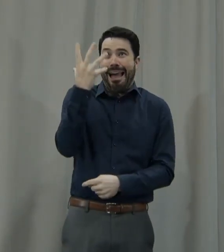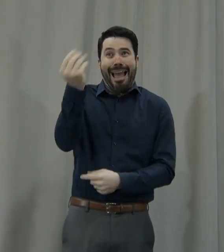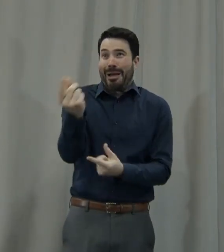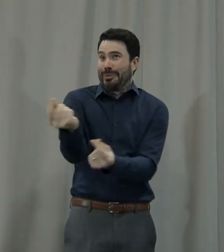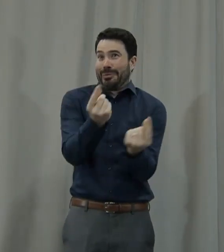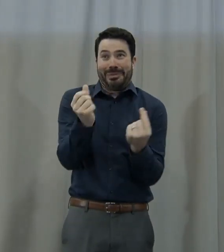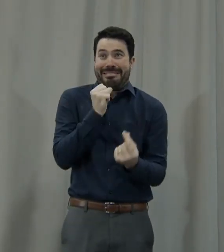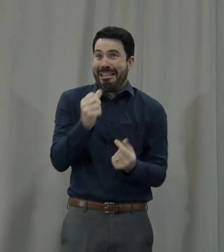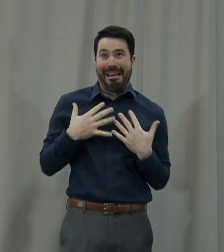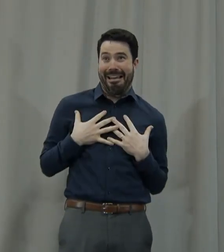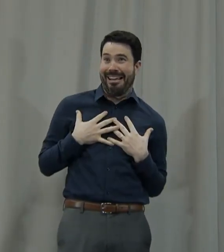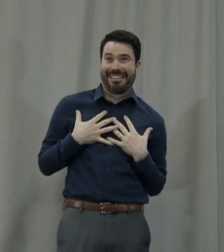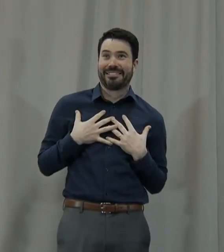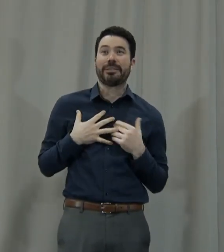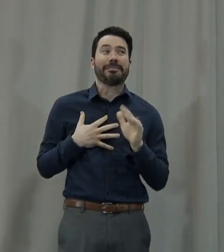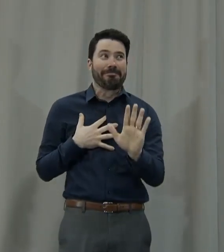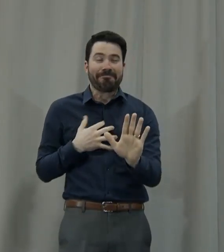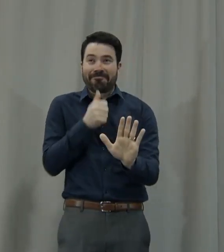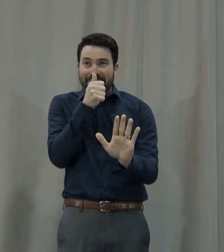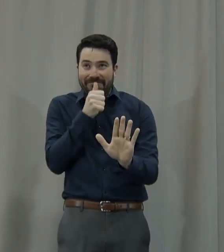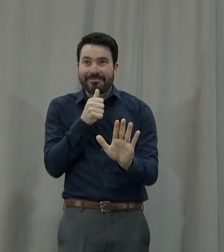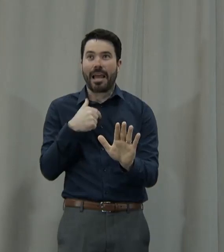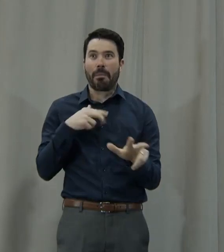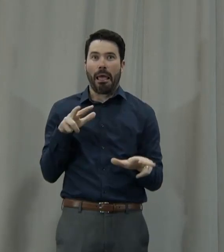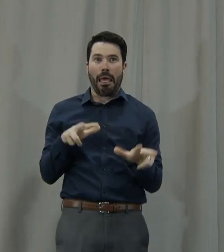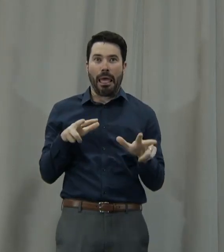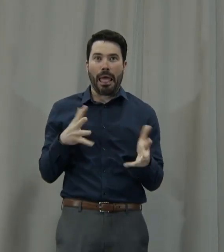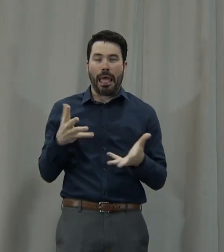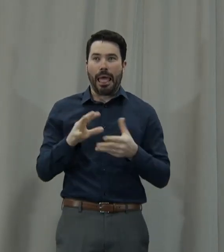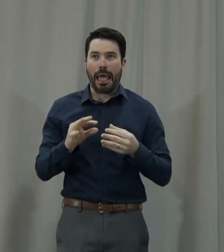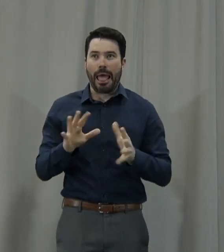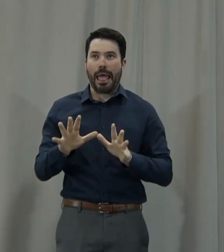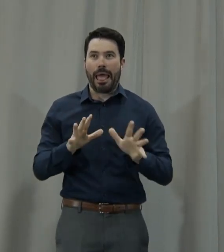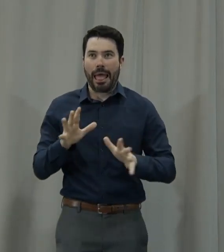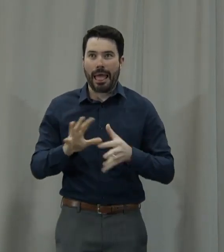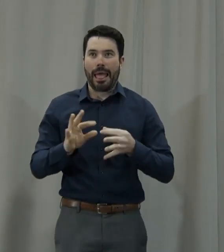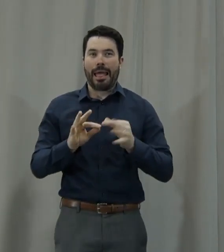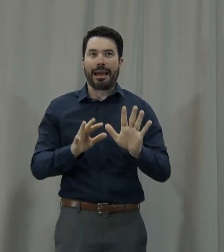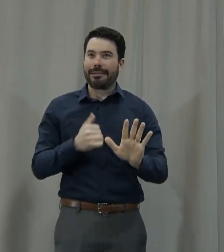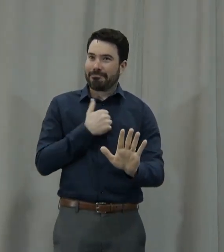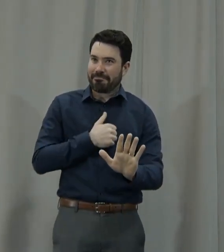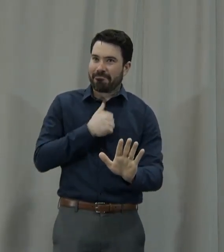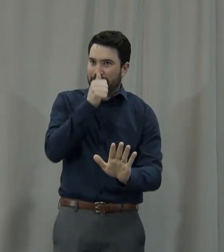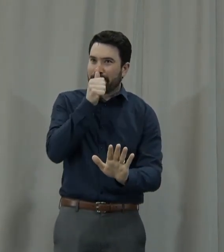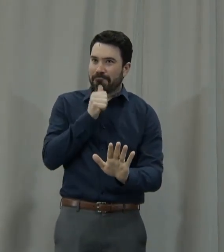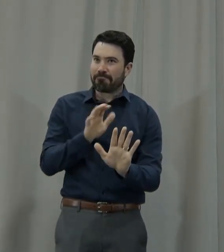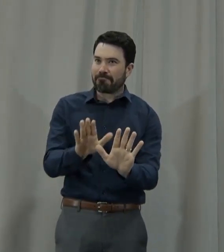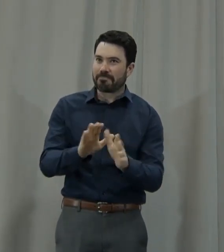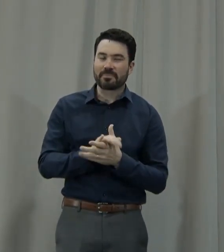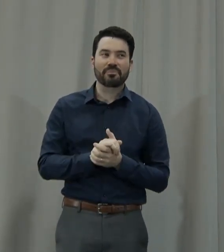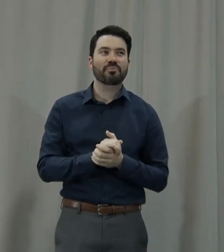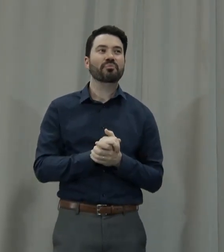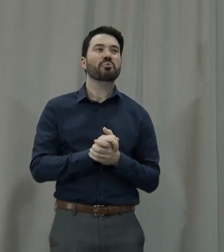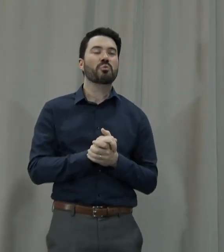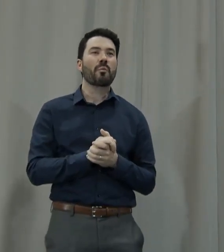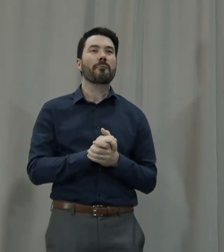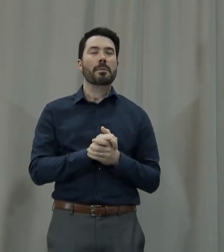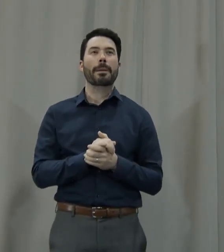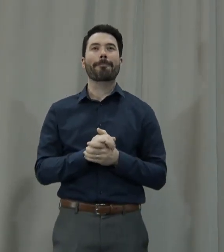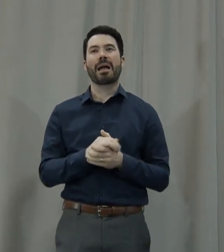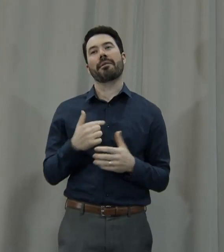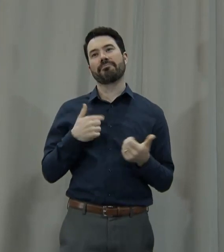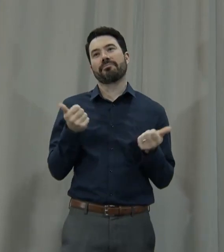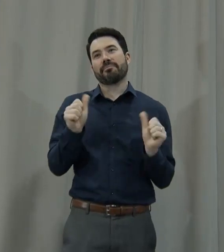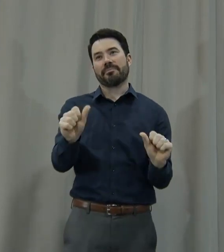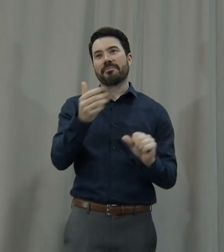I'm gonna ask for your patience. I may be a little awkward as I go through my remarks, but I'll do